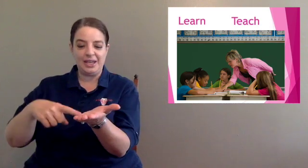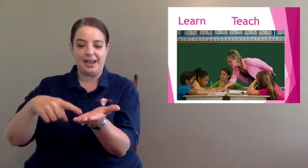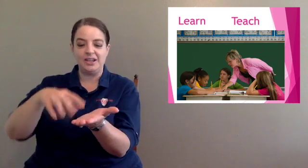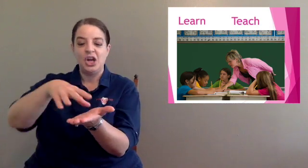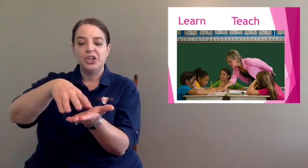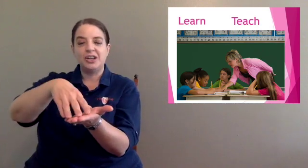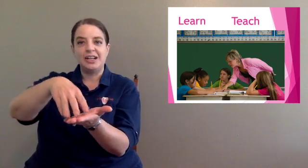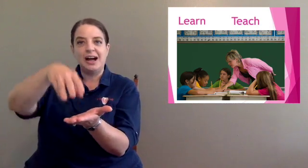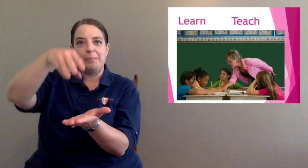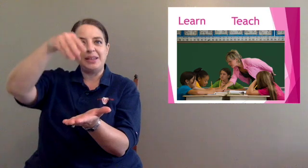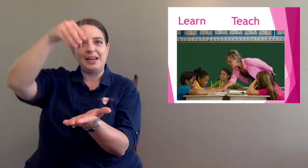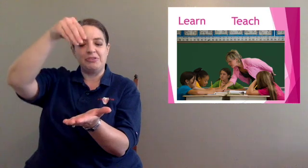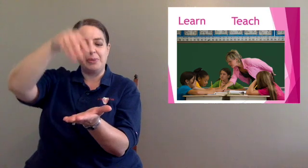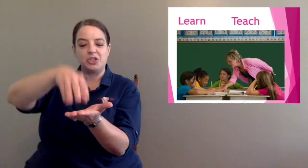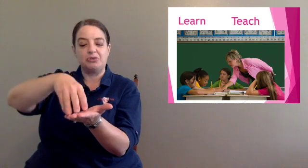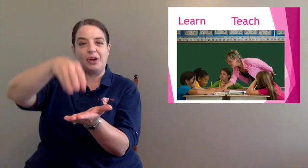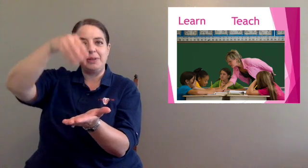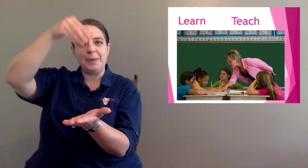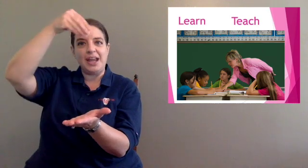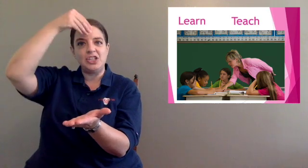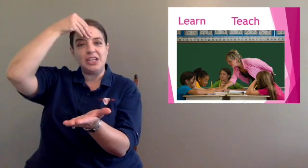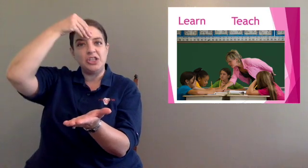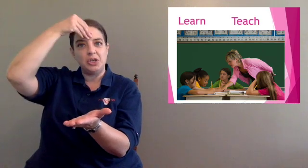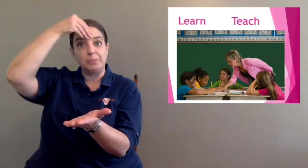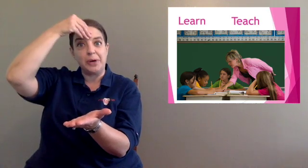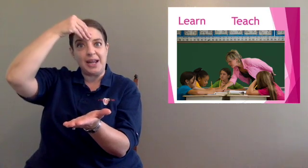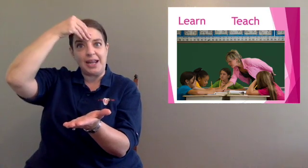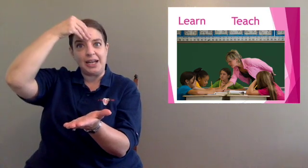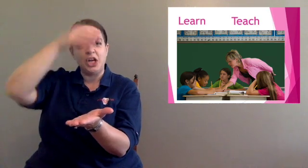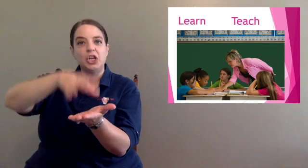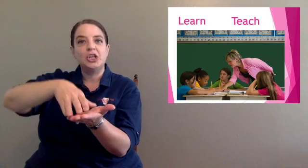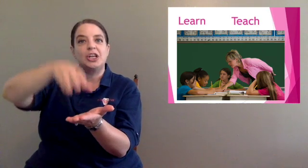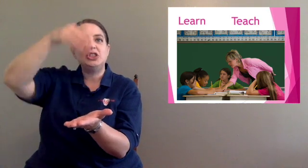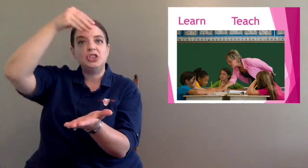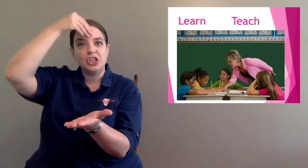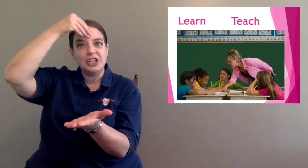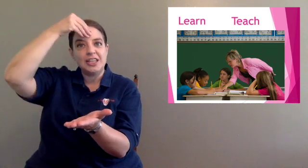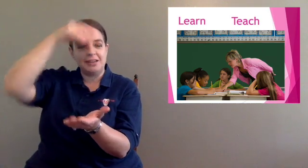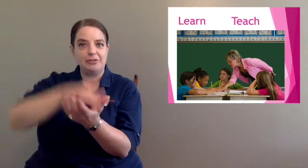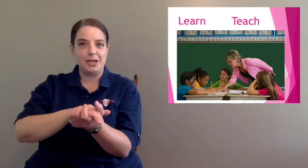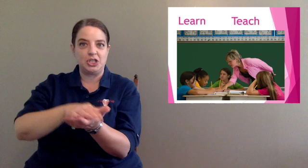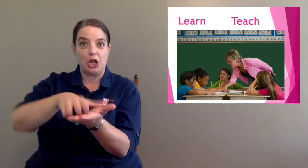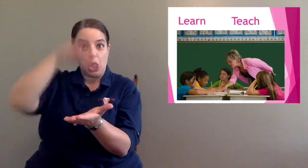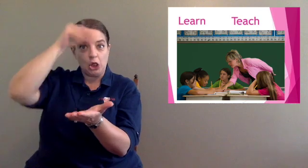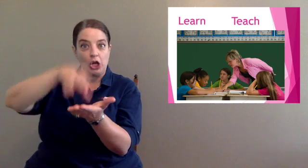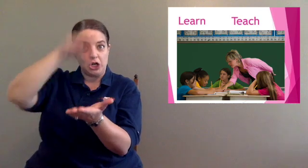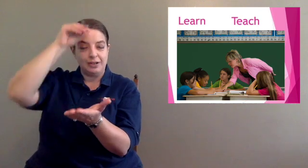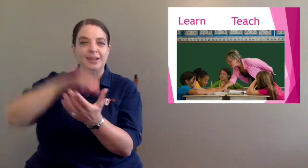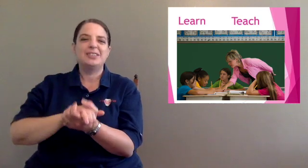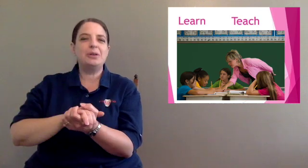hand. You're going to copy that information from the page into your brain. You're going to learn the information. Learn. Sometimes you'll